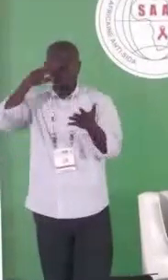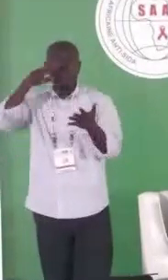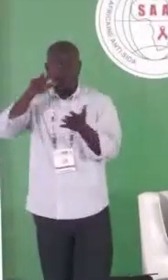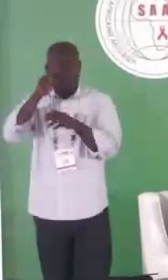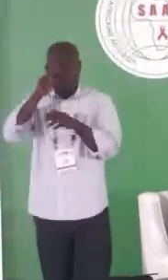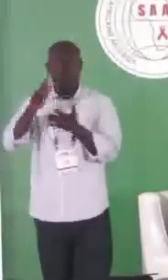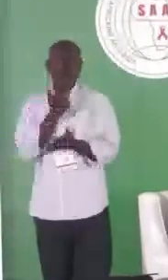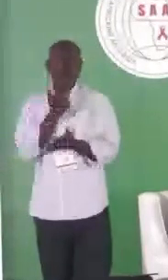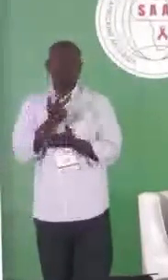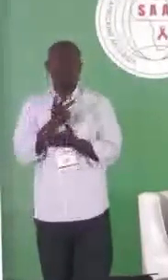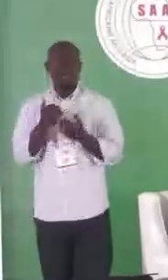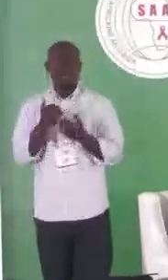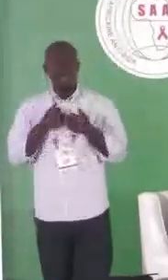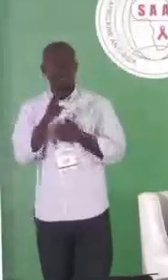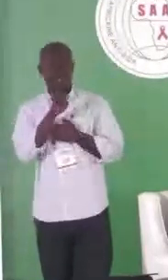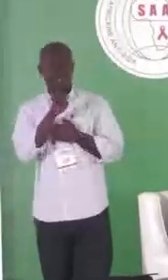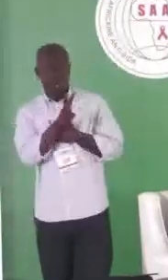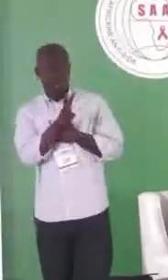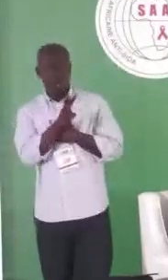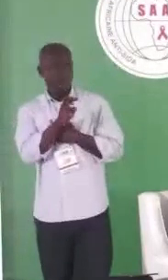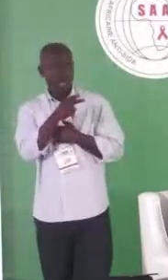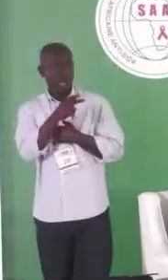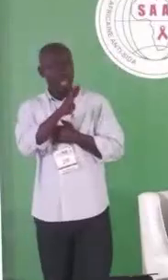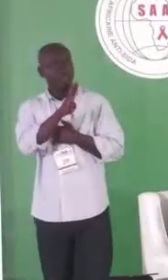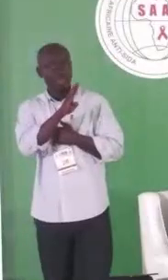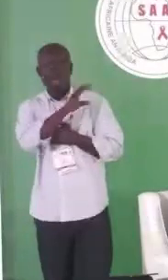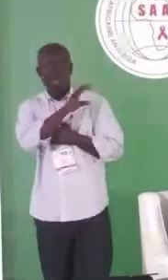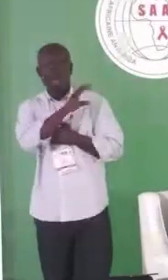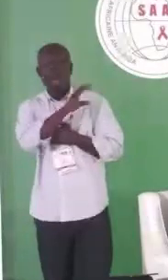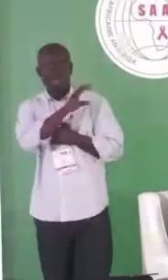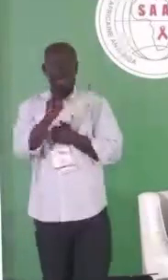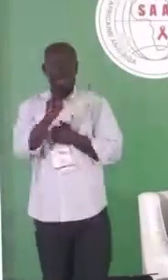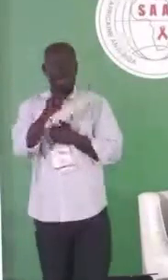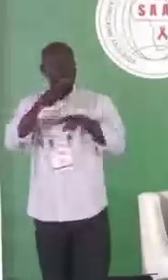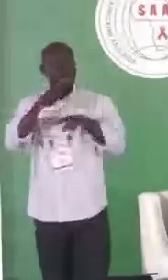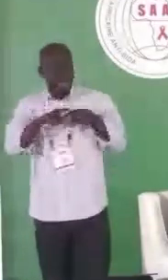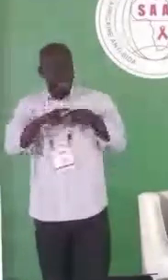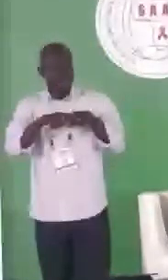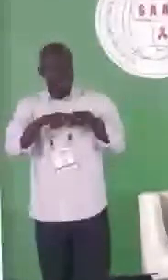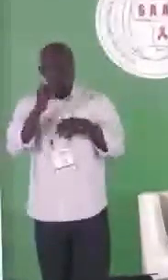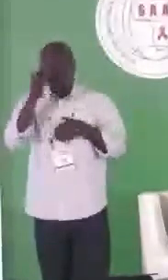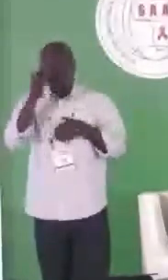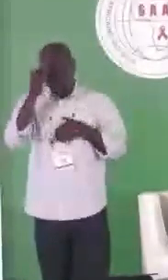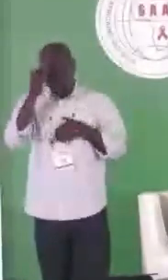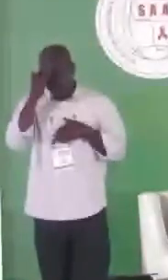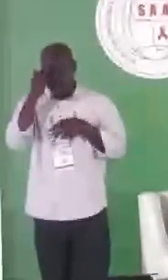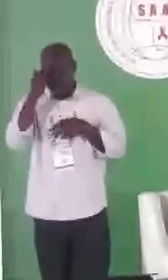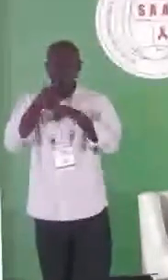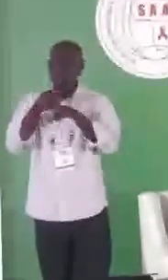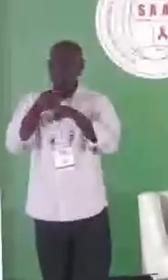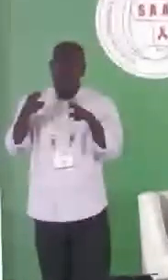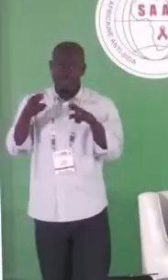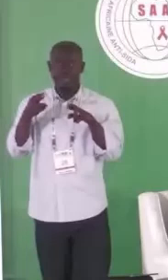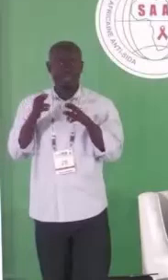only got for 2, that's hepatitis and HIV, we know that they are really ready and